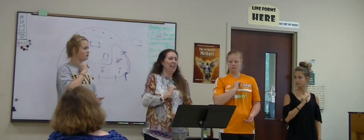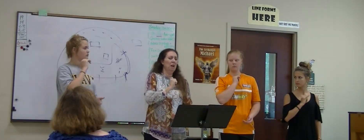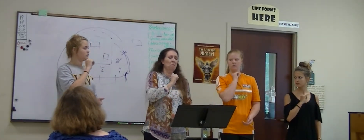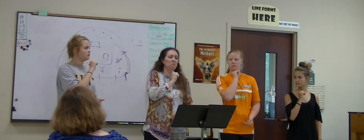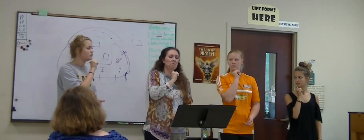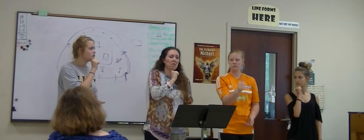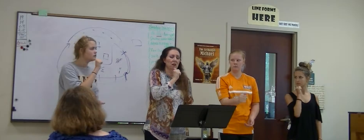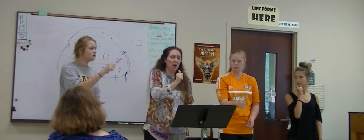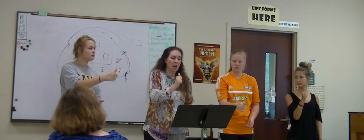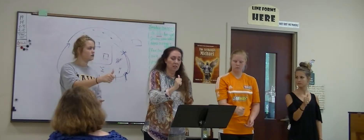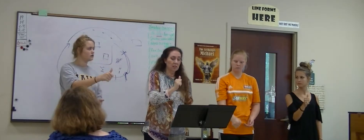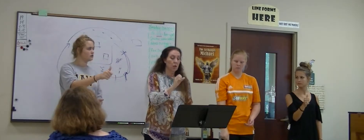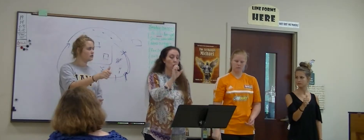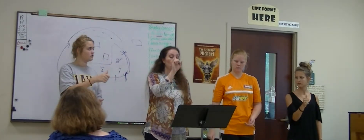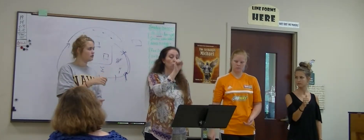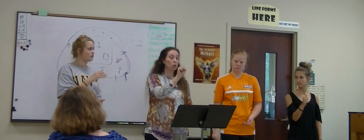am not,